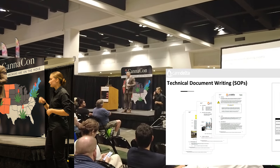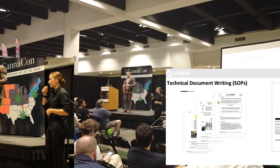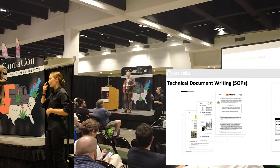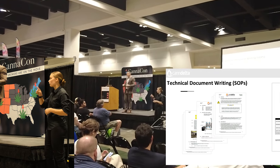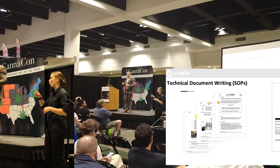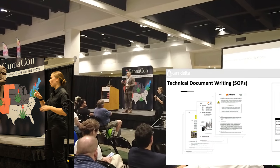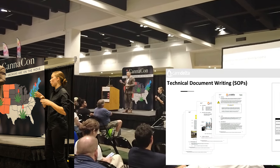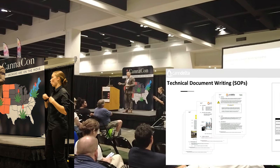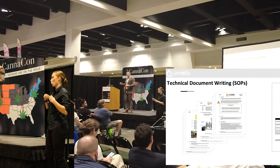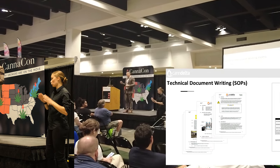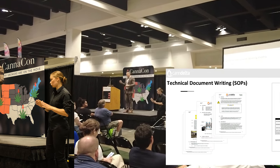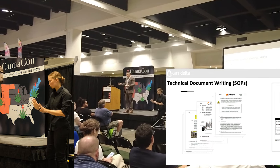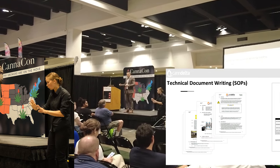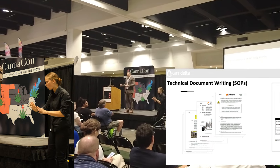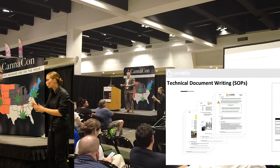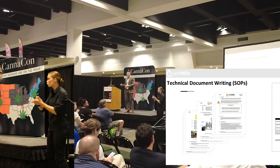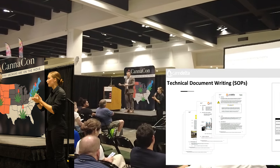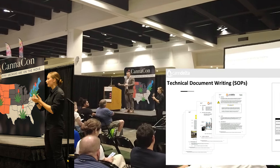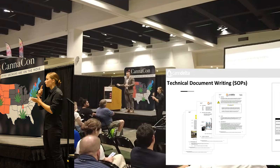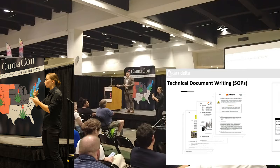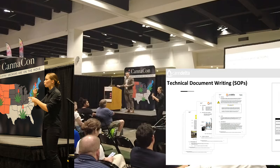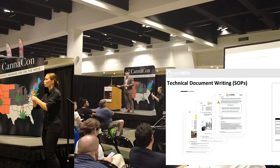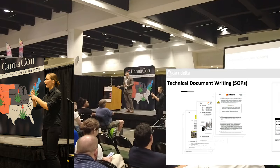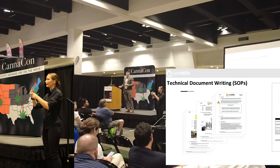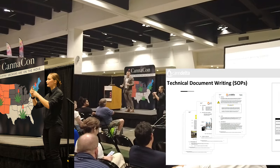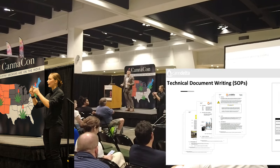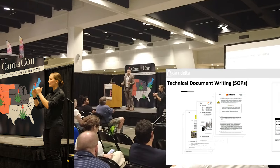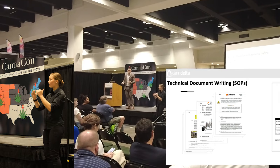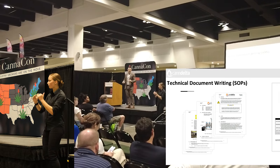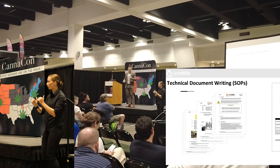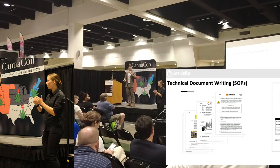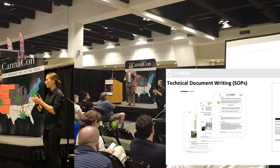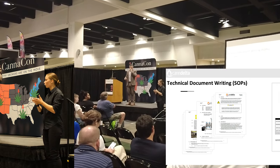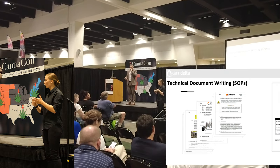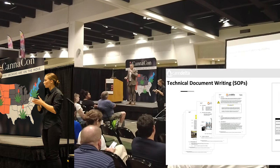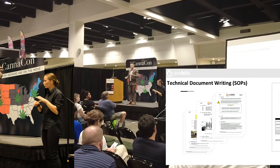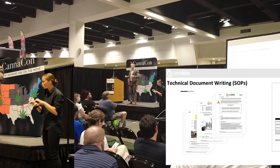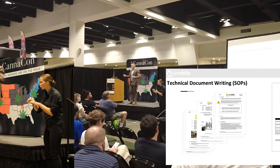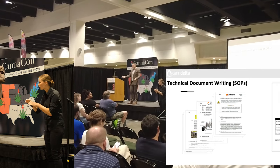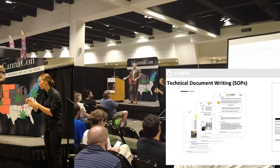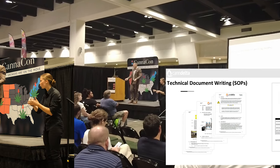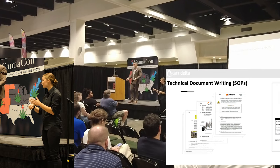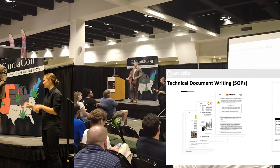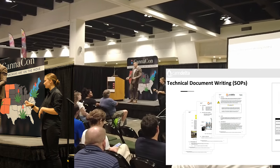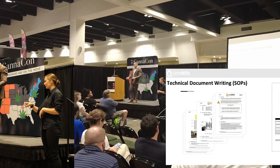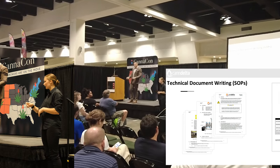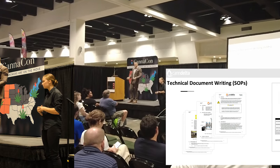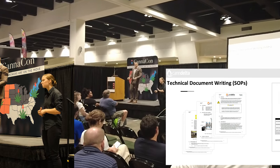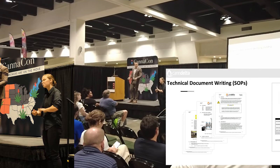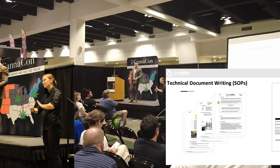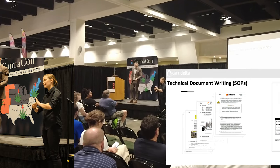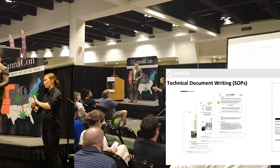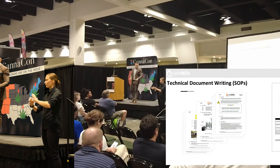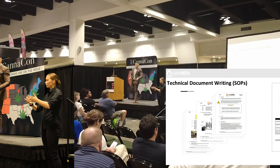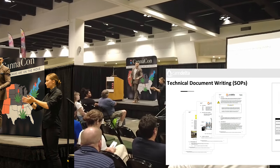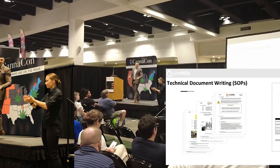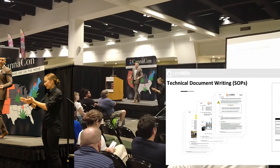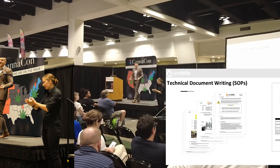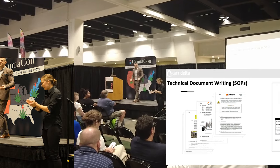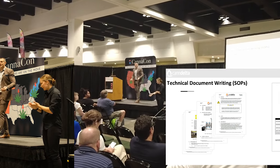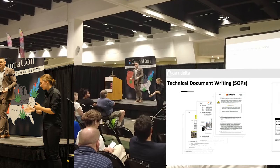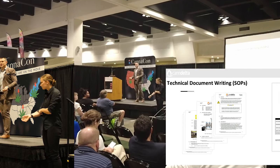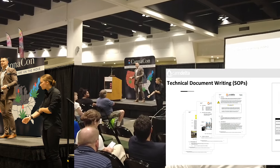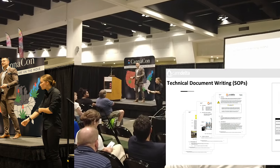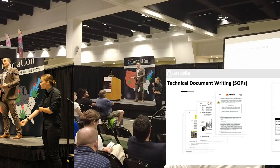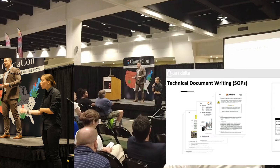sure that we're writing SOPs to the right level of what we're actually going to accomplish and what's necessary. And I give the example of sanitation SOPs. So